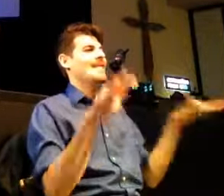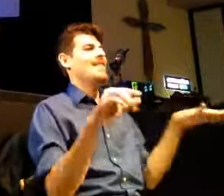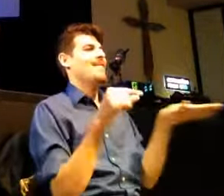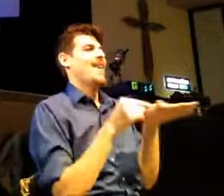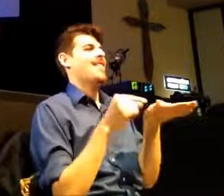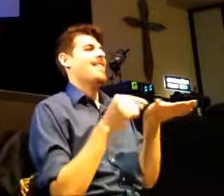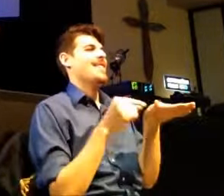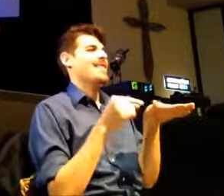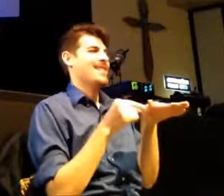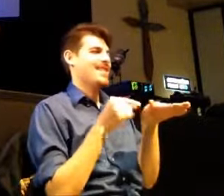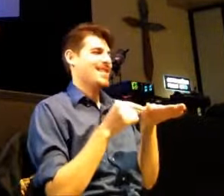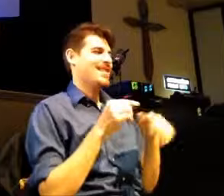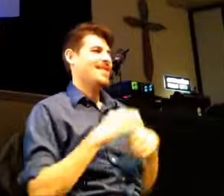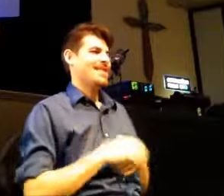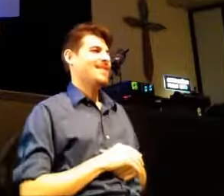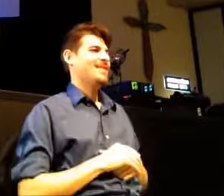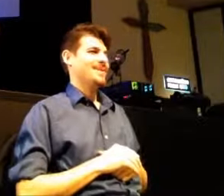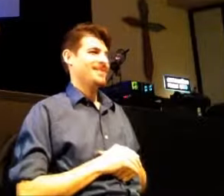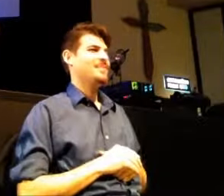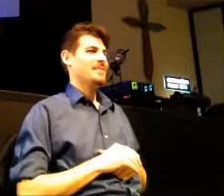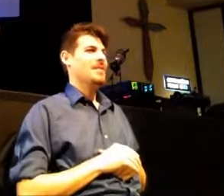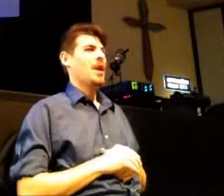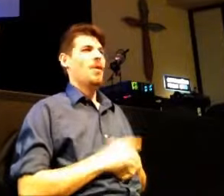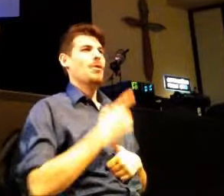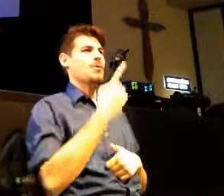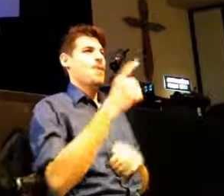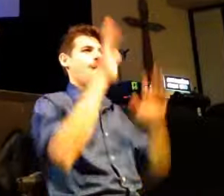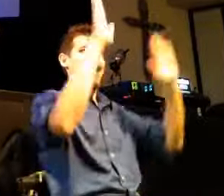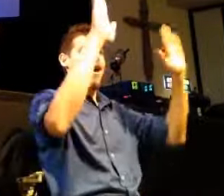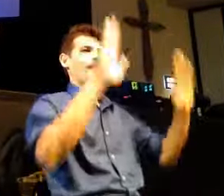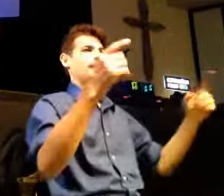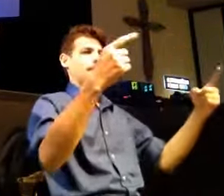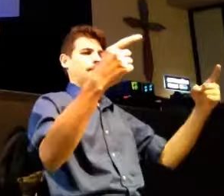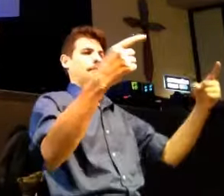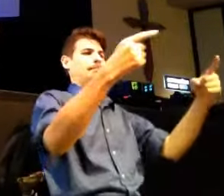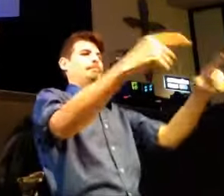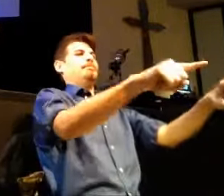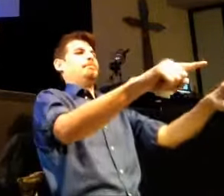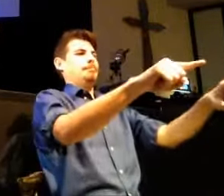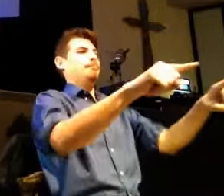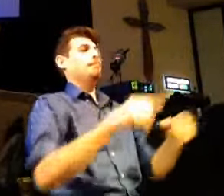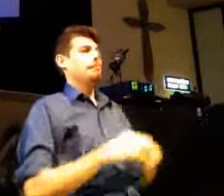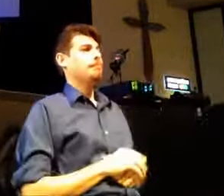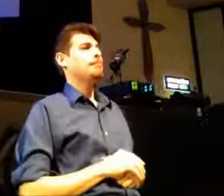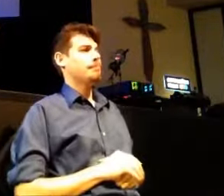there's this great encounter that takes place. And the reality is,